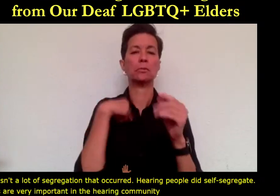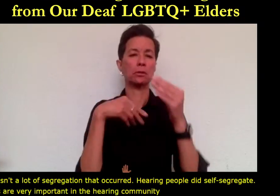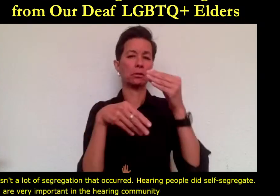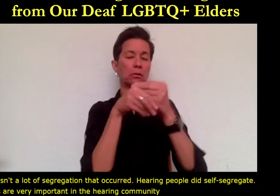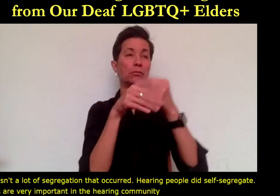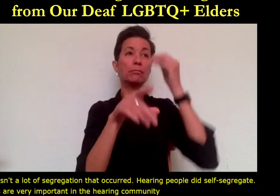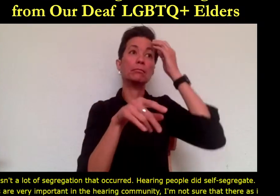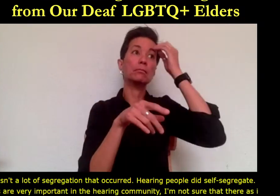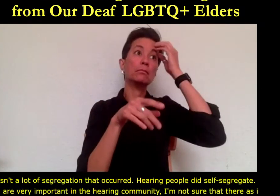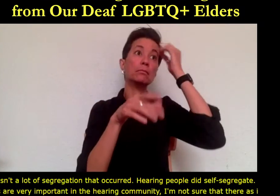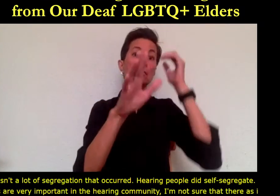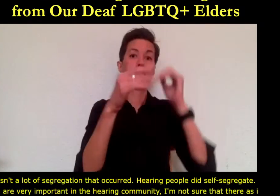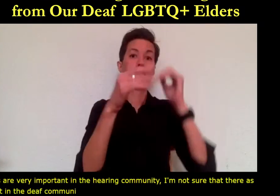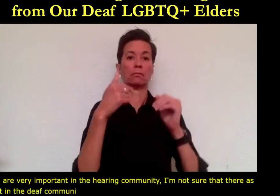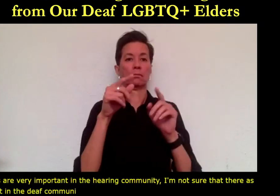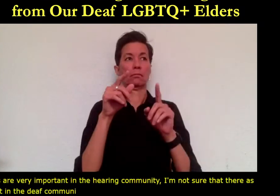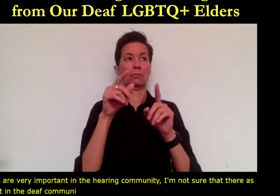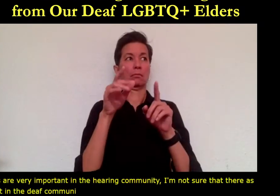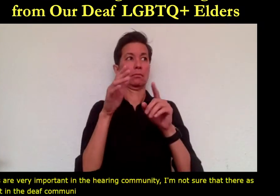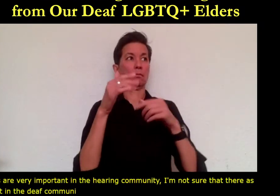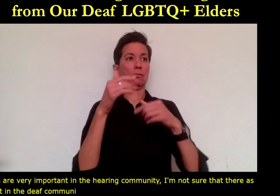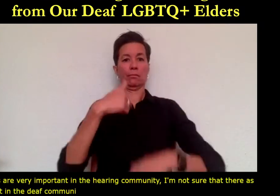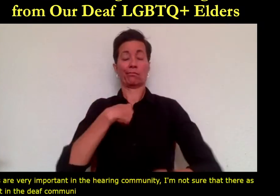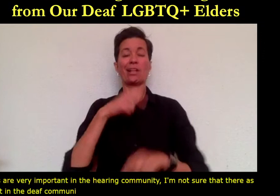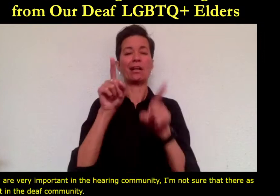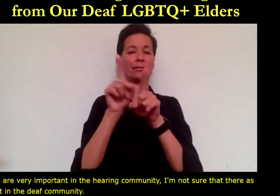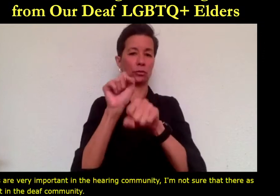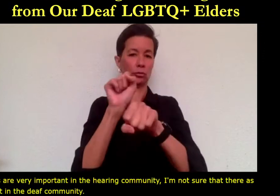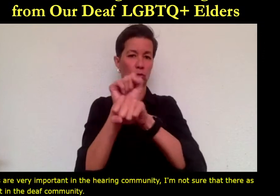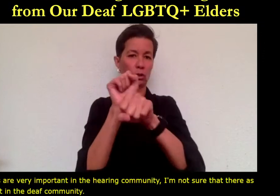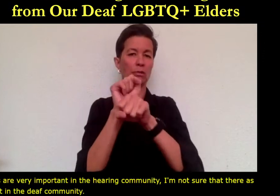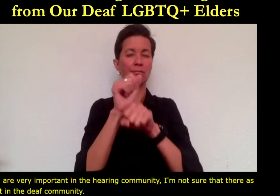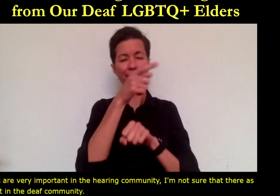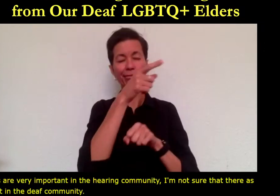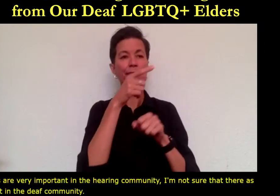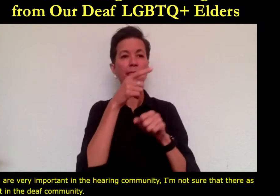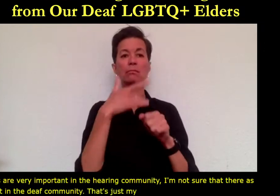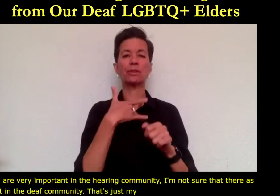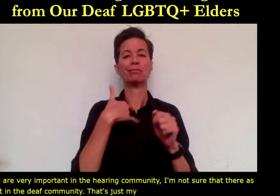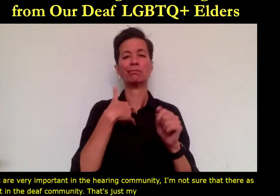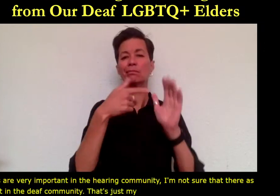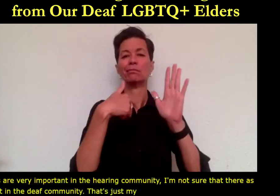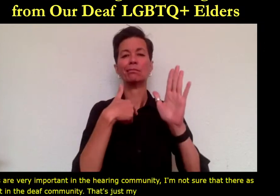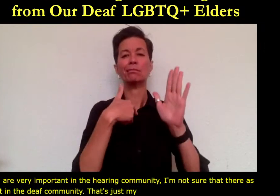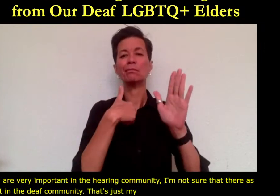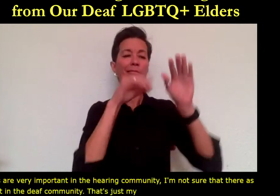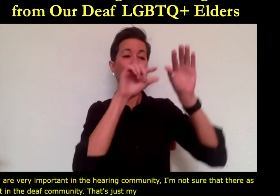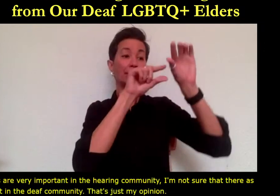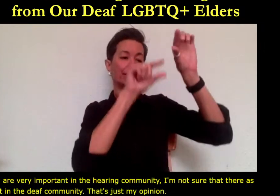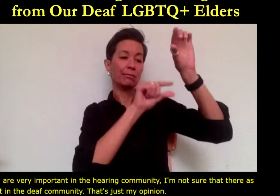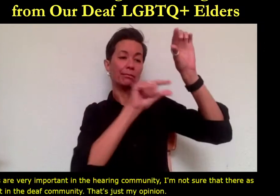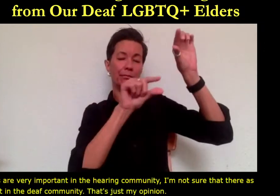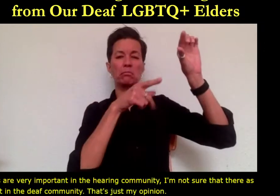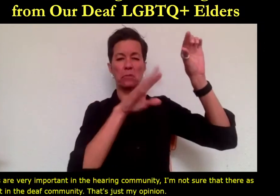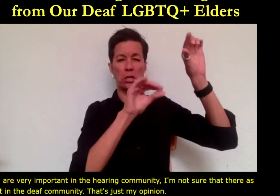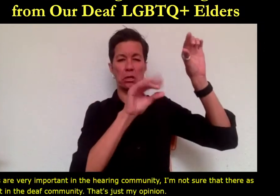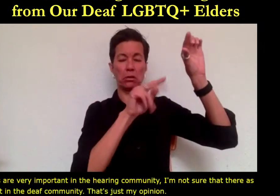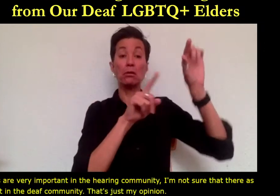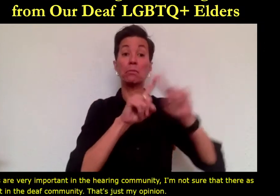Yes, Don, that was a great comment. But I'd like to add, where I work, typically, I